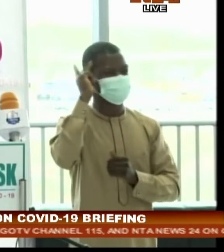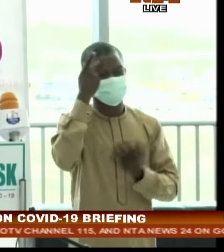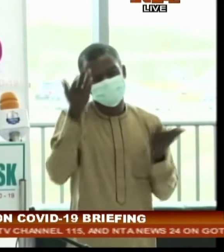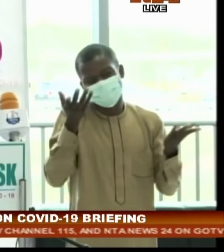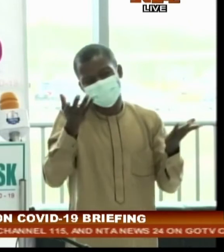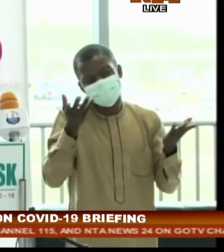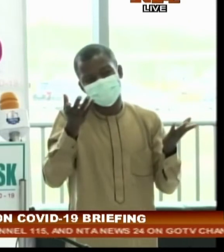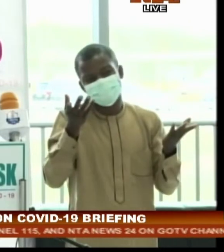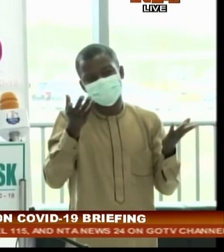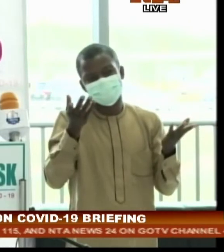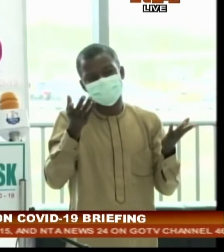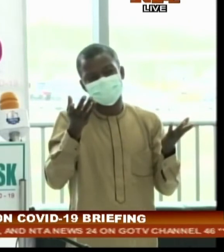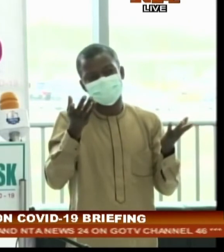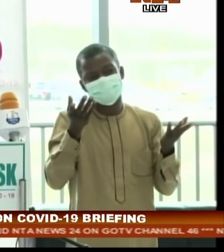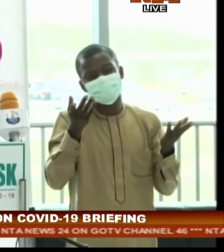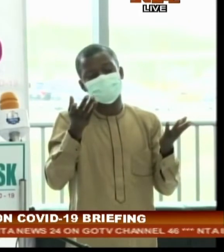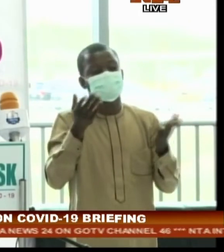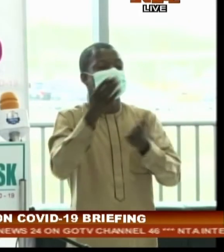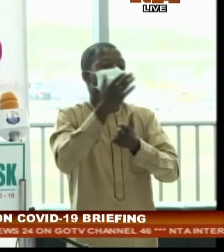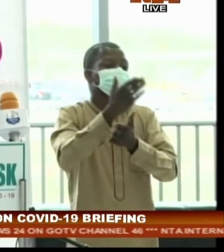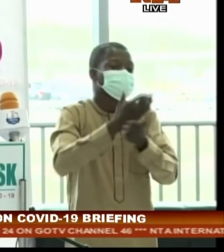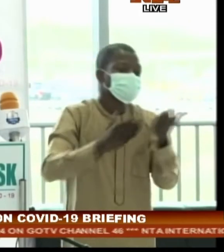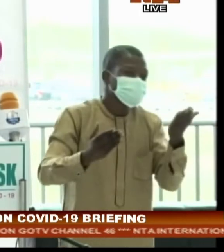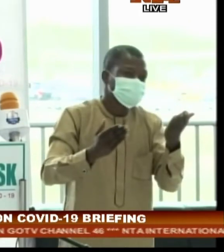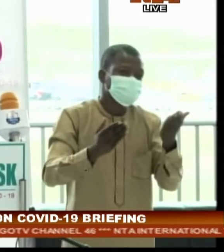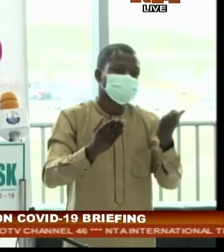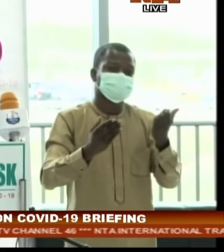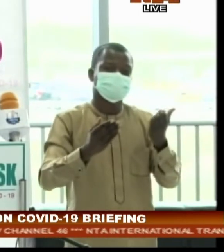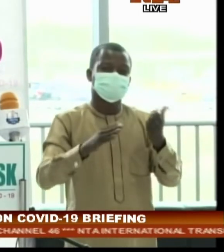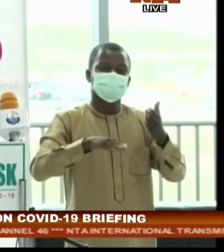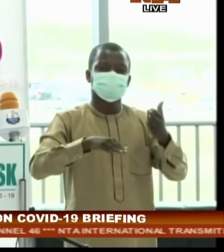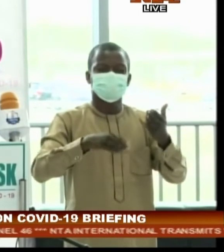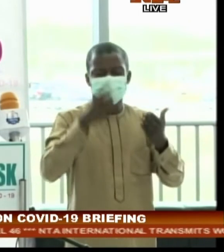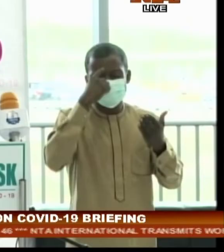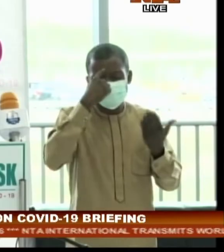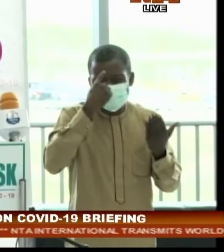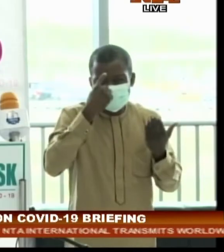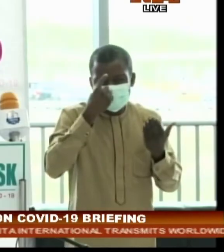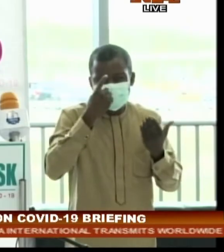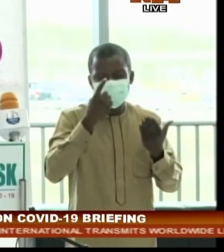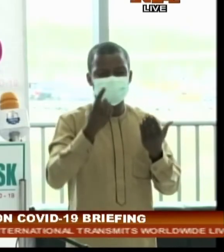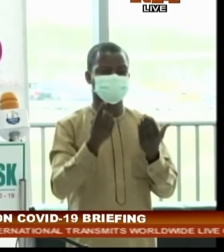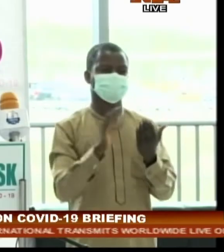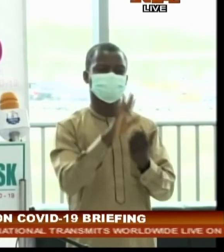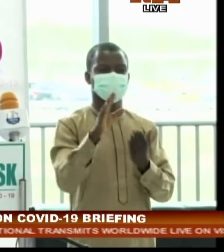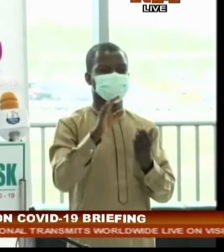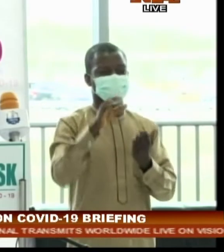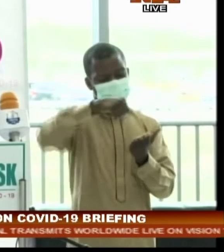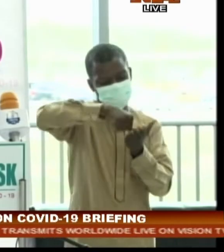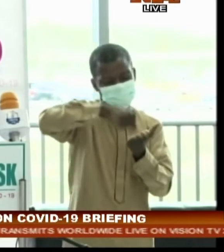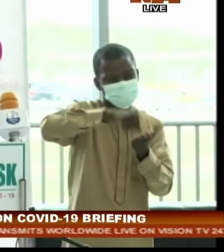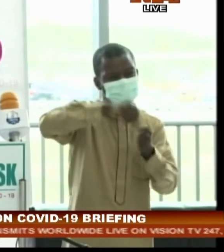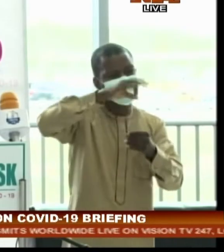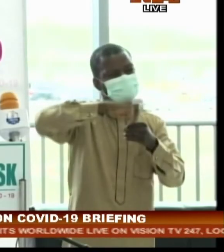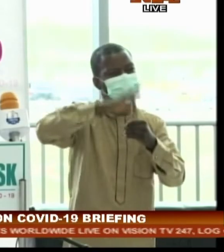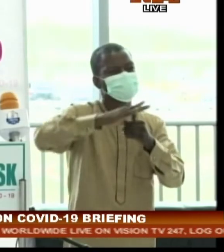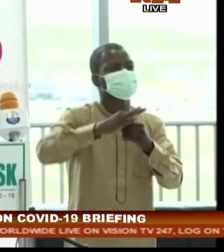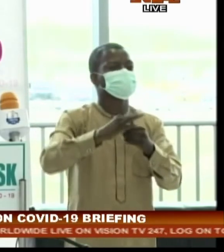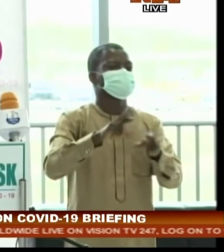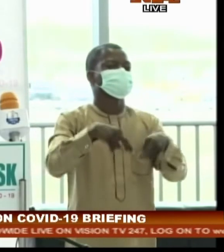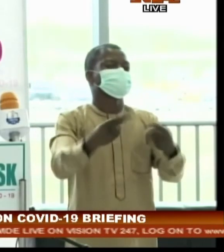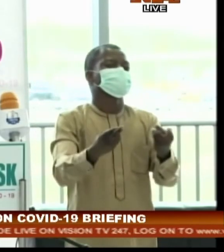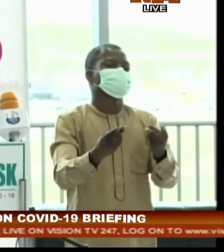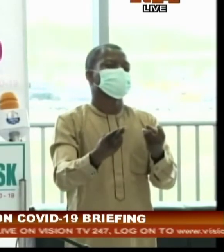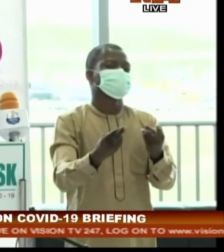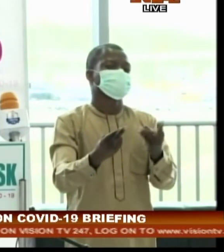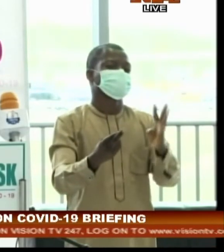fact, it would define the outcome of their elections. And fourthly, limited